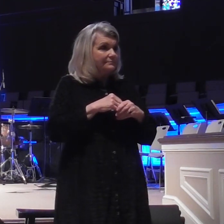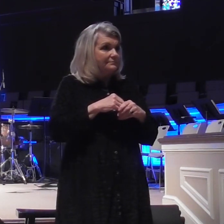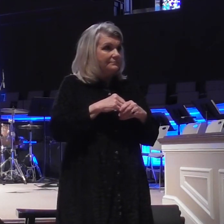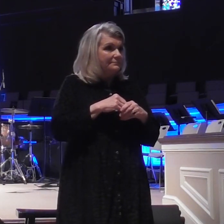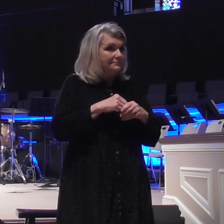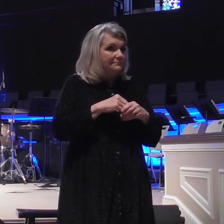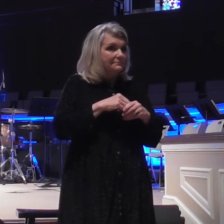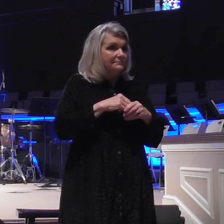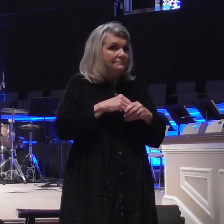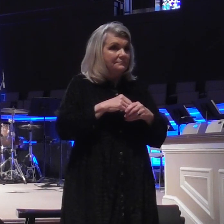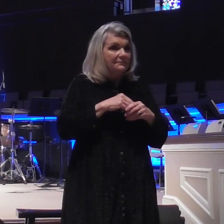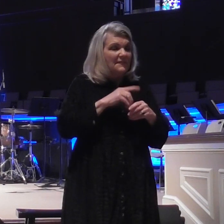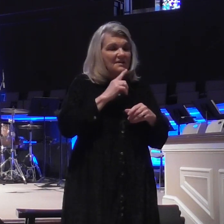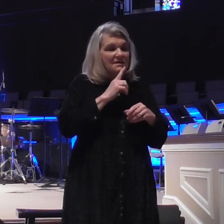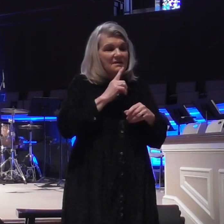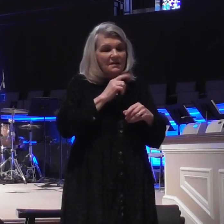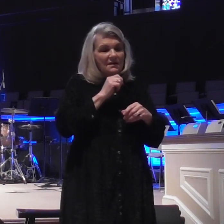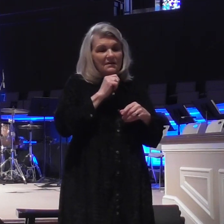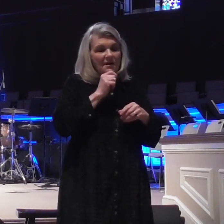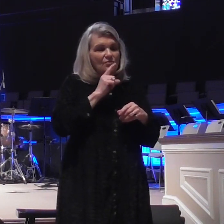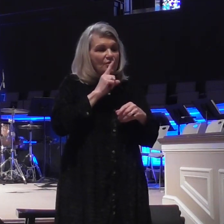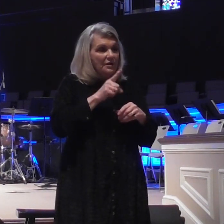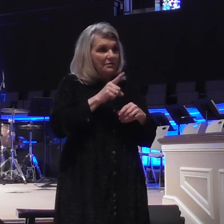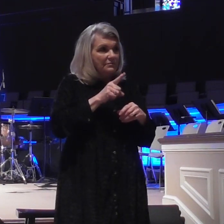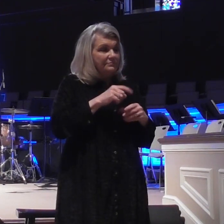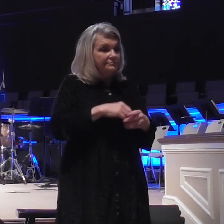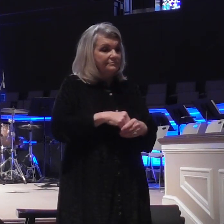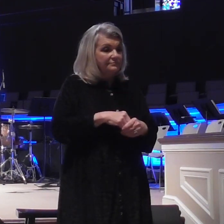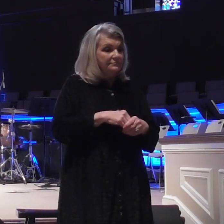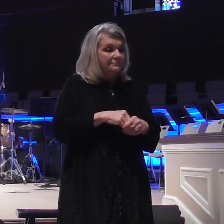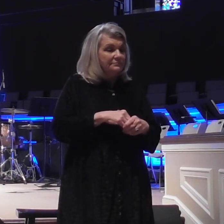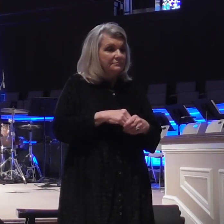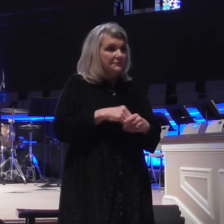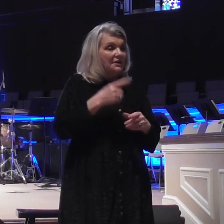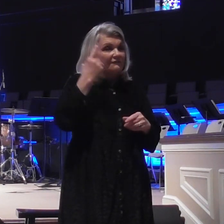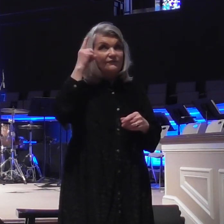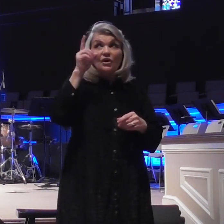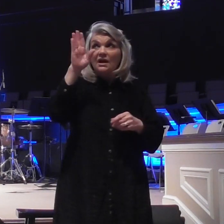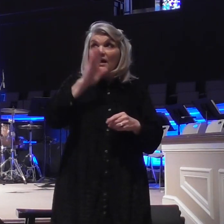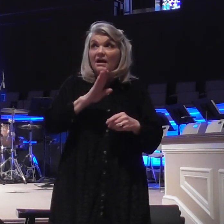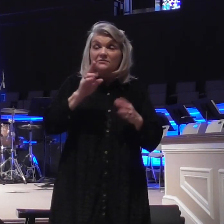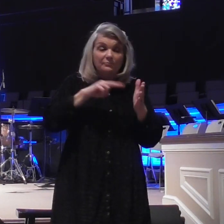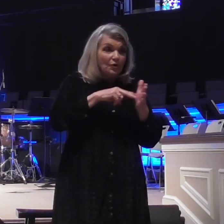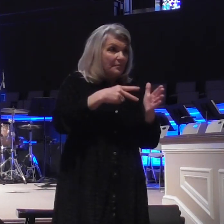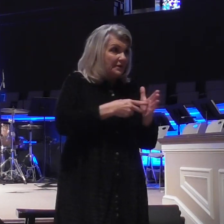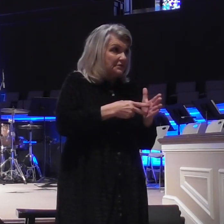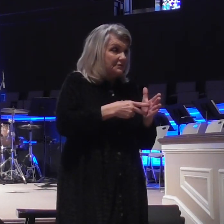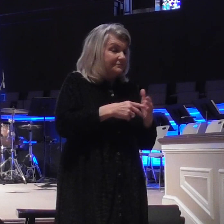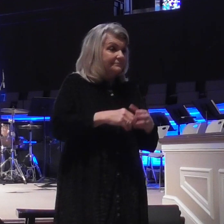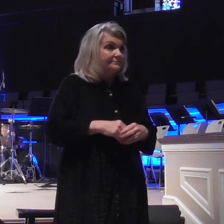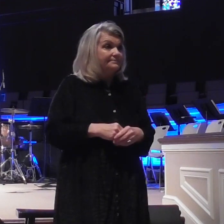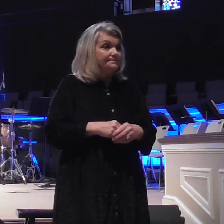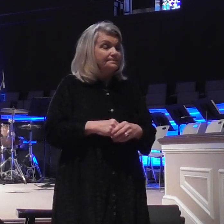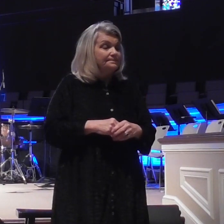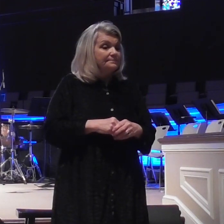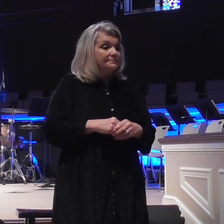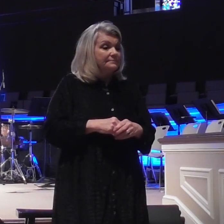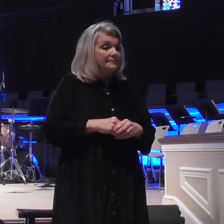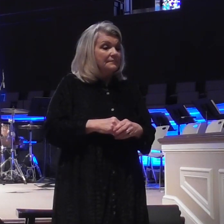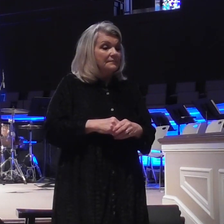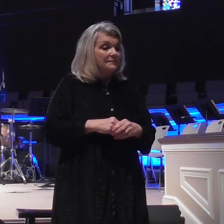They're poor substitutes for God's real good purpose. And when they're engaged in the wrong way, they tend to make things